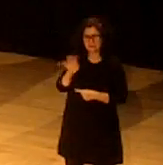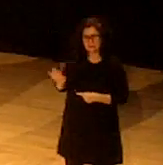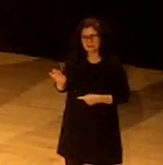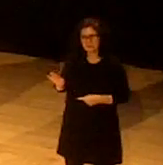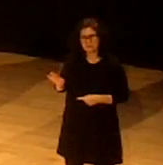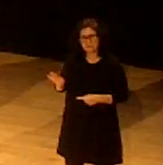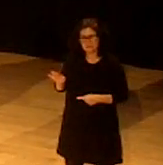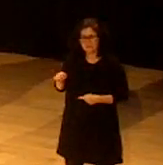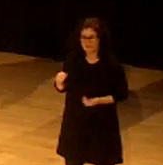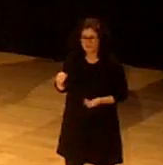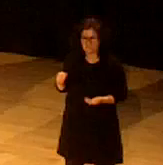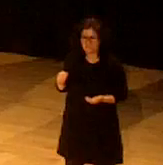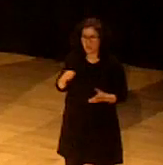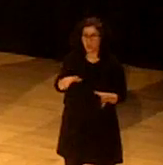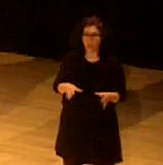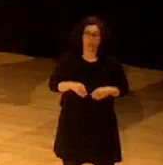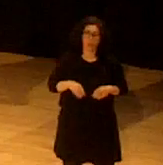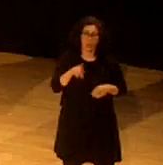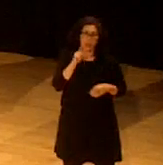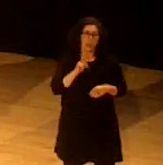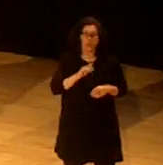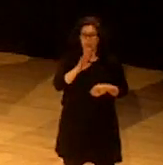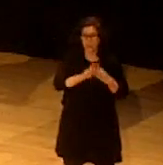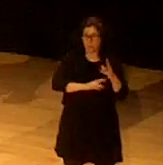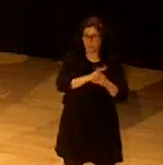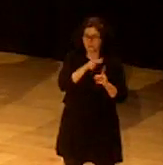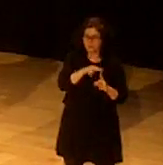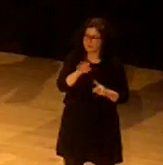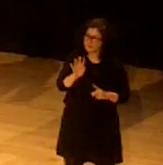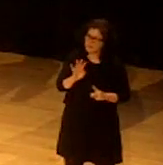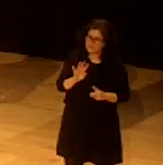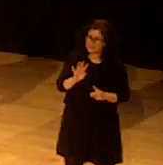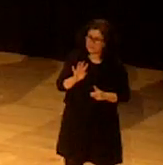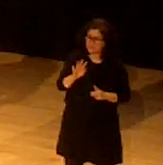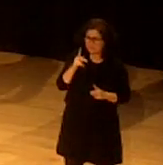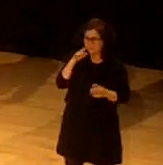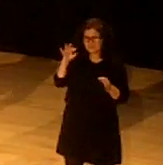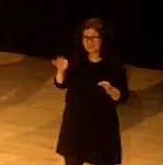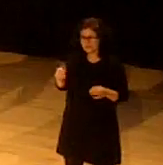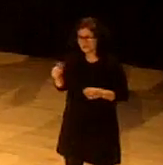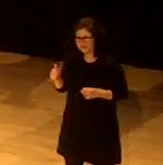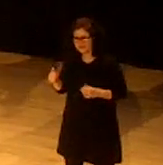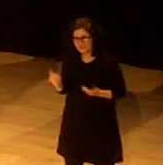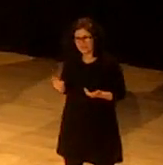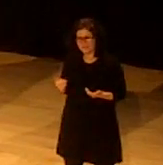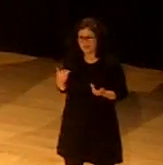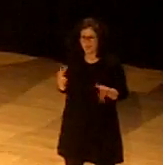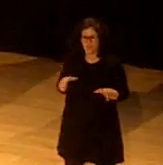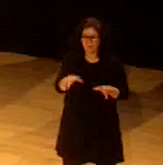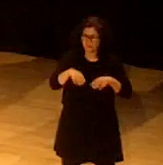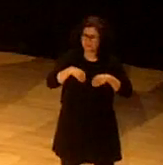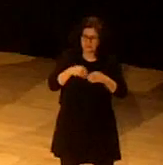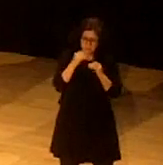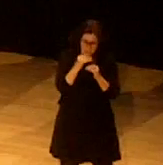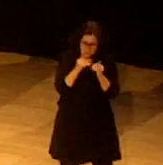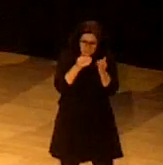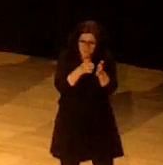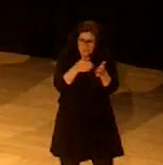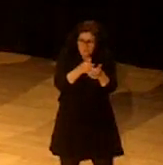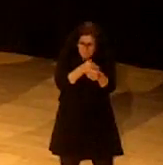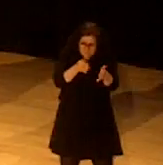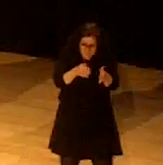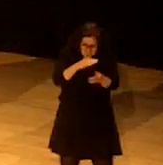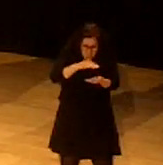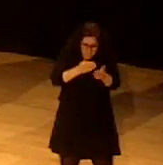from their own perspective a worldview that may not necessarily subscribe to the reductionist worldview that you've given them? That's the thing